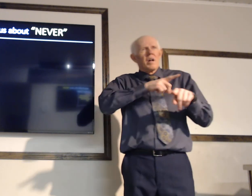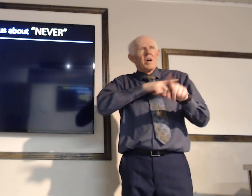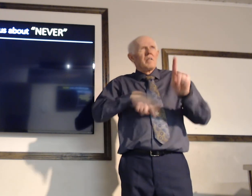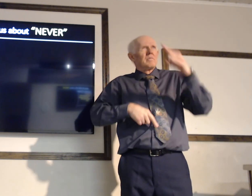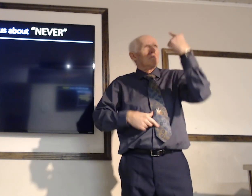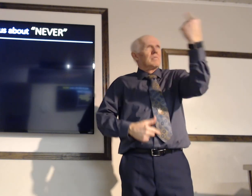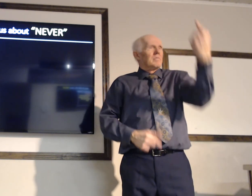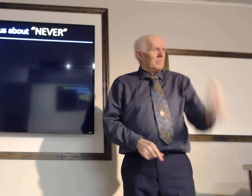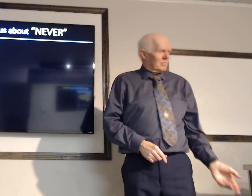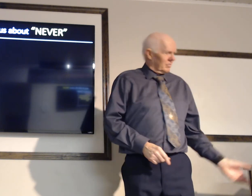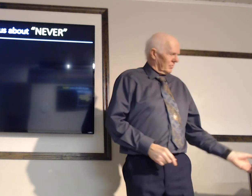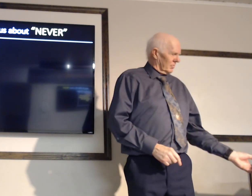Depend on the Lord.